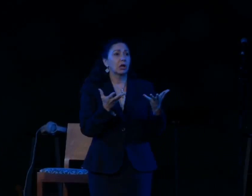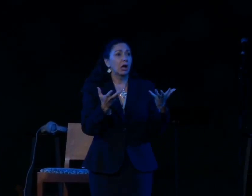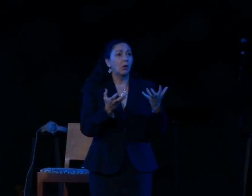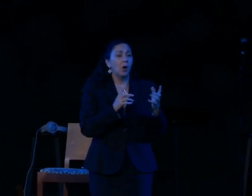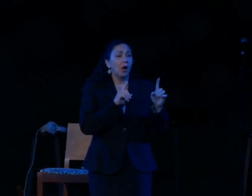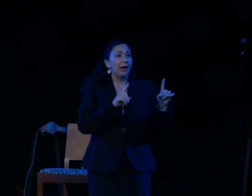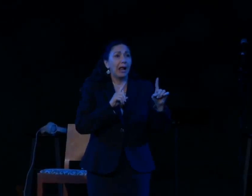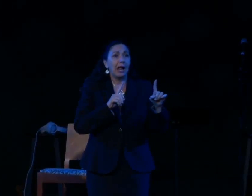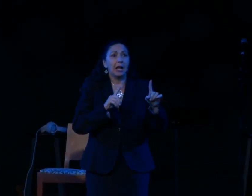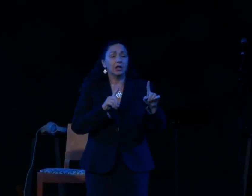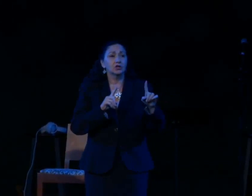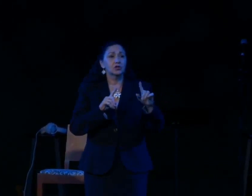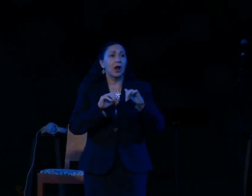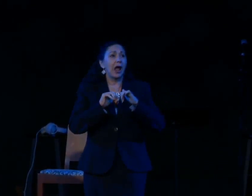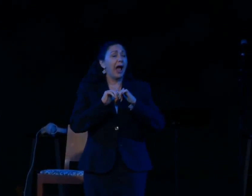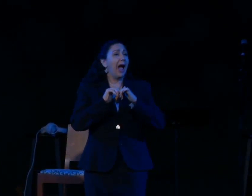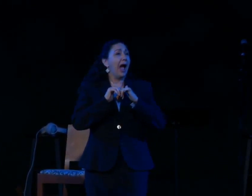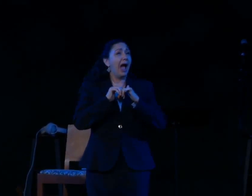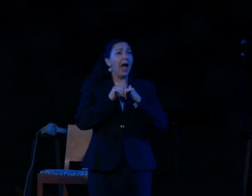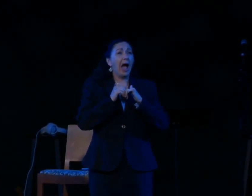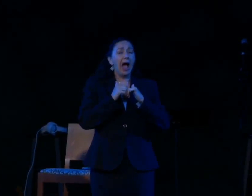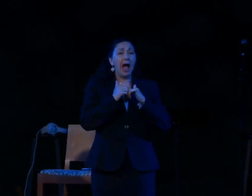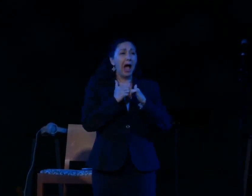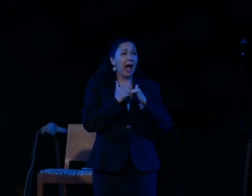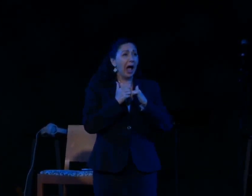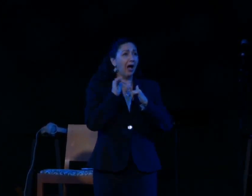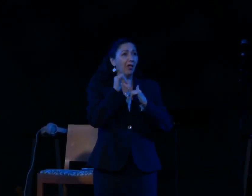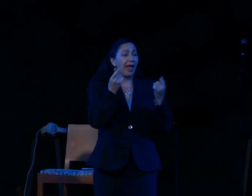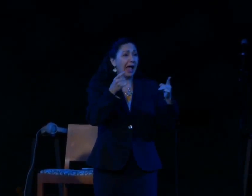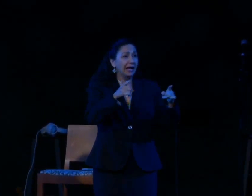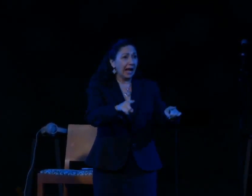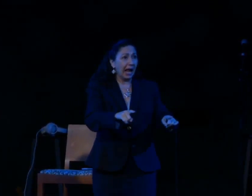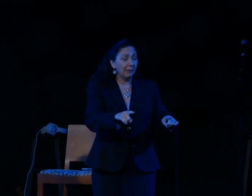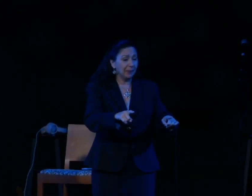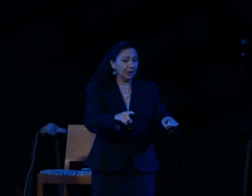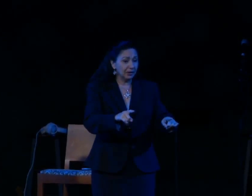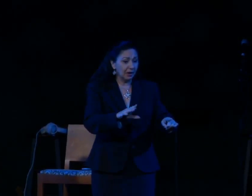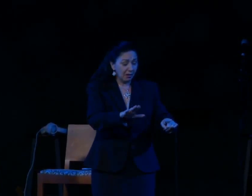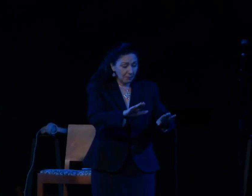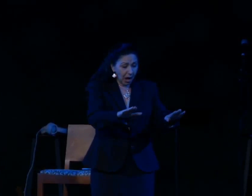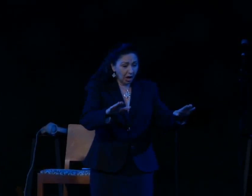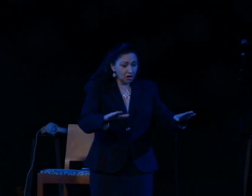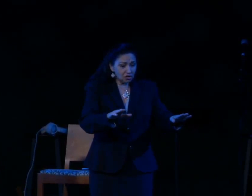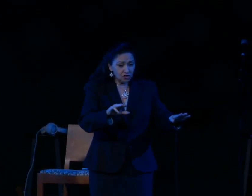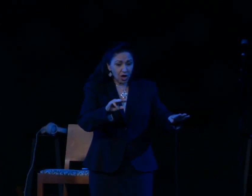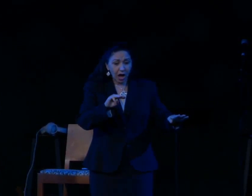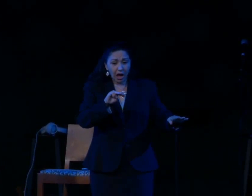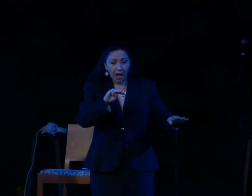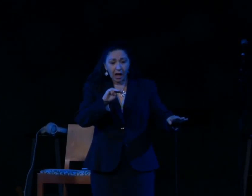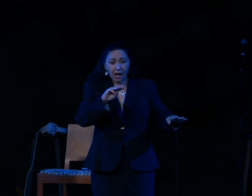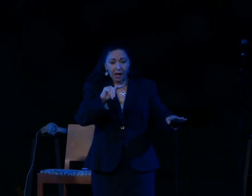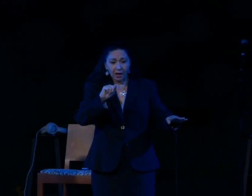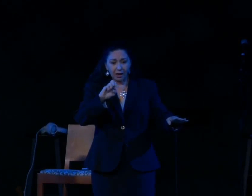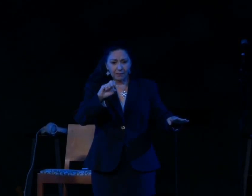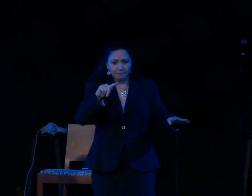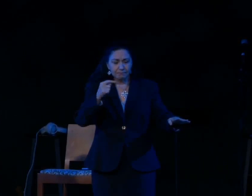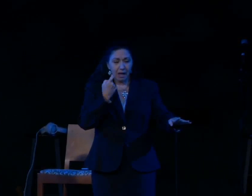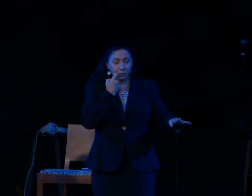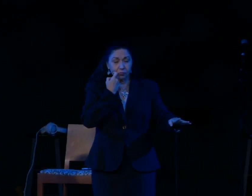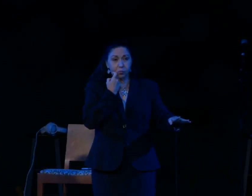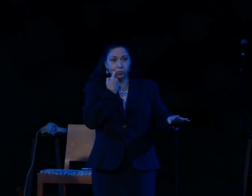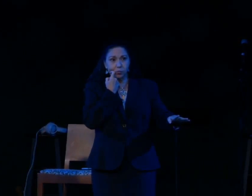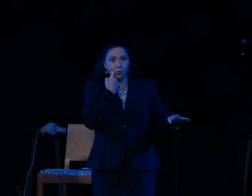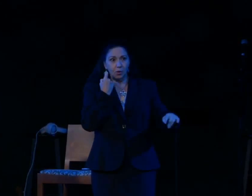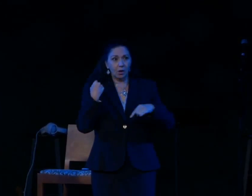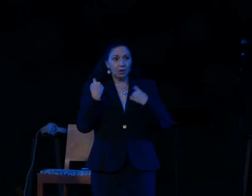answer as to how in the world their child had a meth addiction for 15 years and they had no idea.